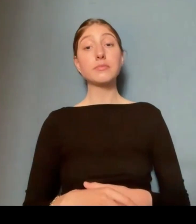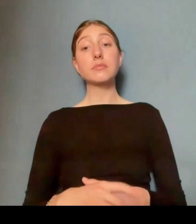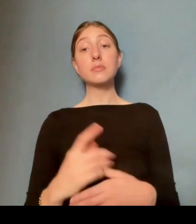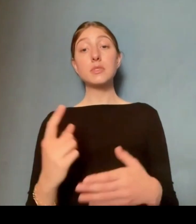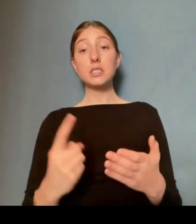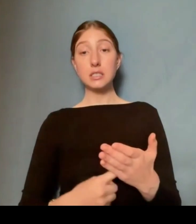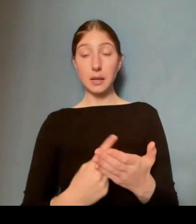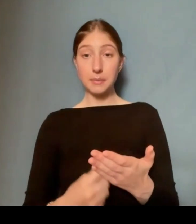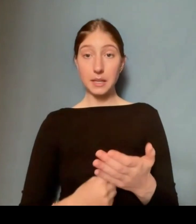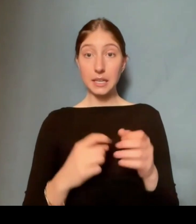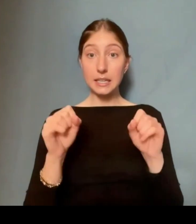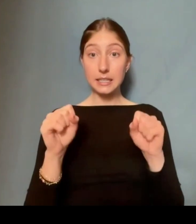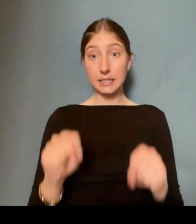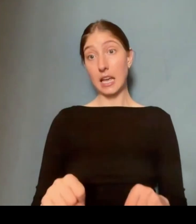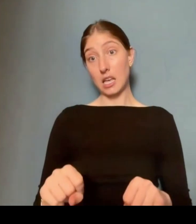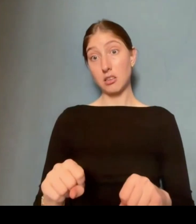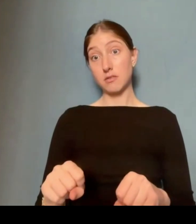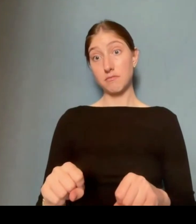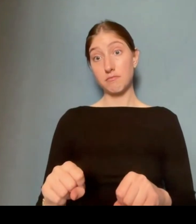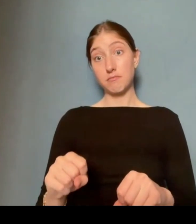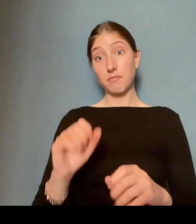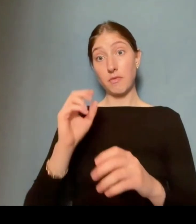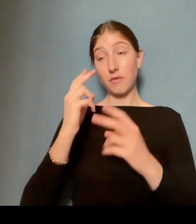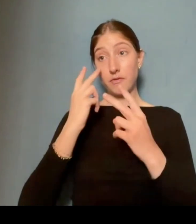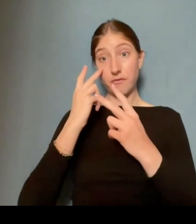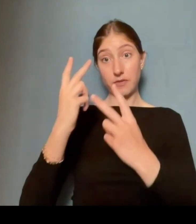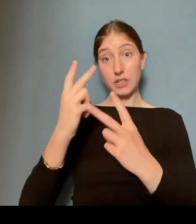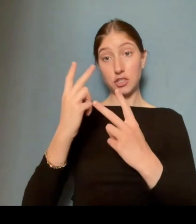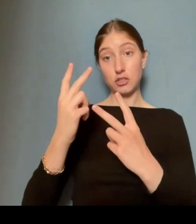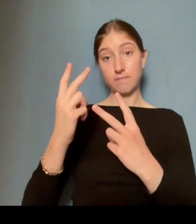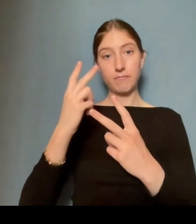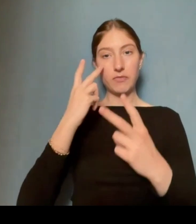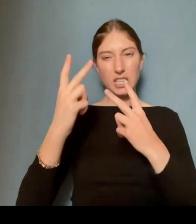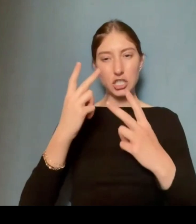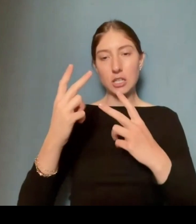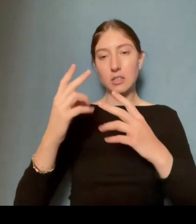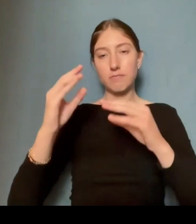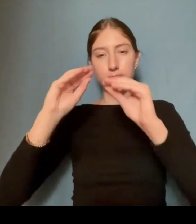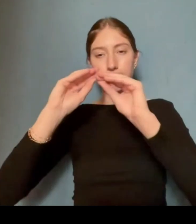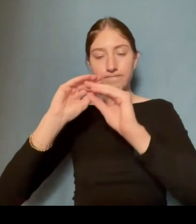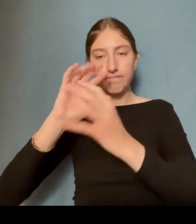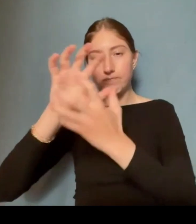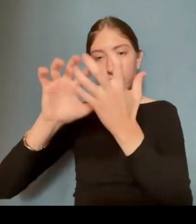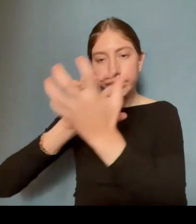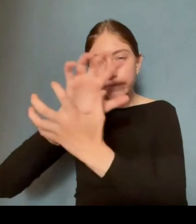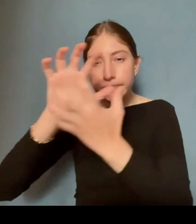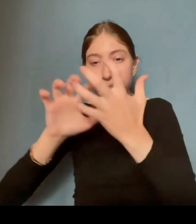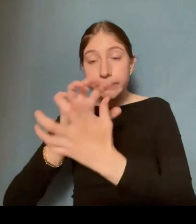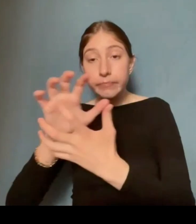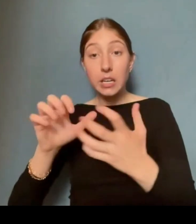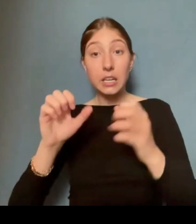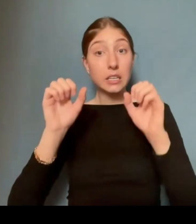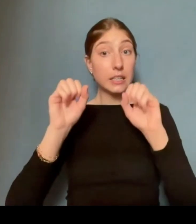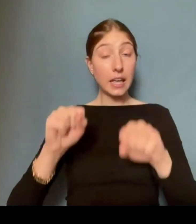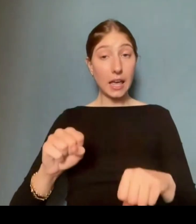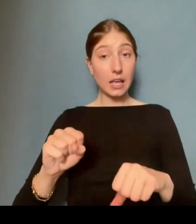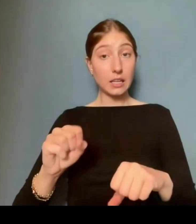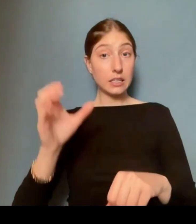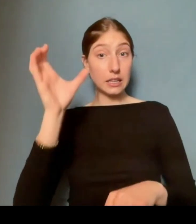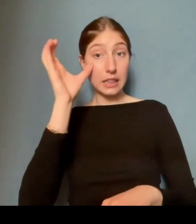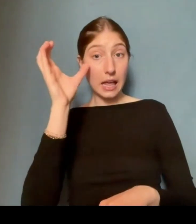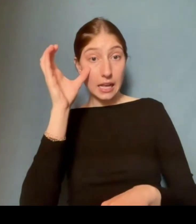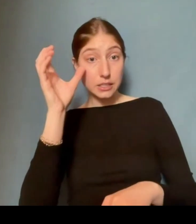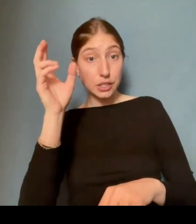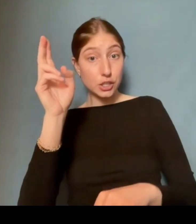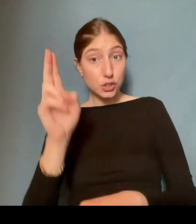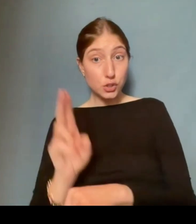can distort or blur your vision if it's not corrected. It's correctable though with glasses. It's also correctable with lens implants.